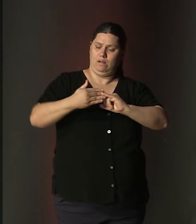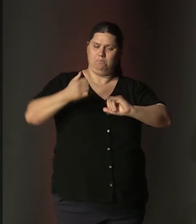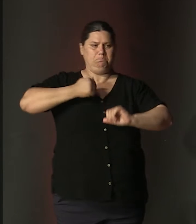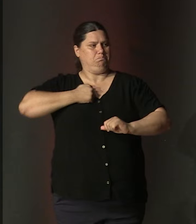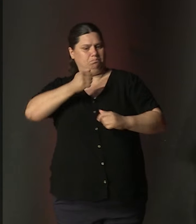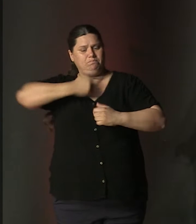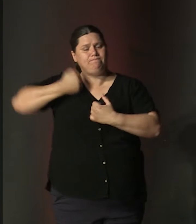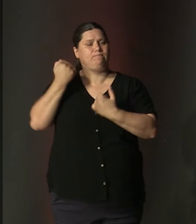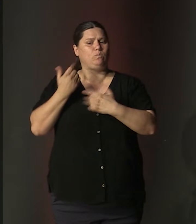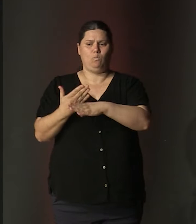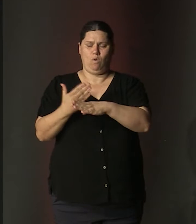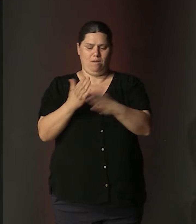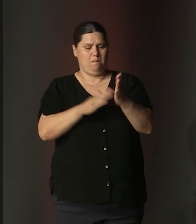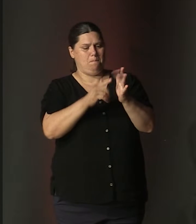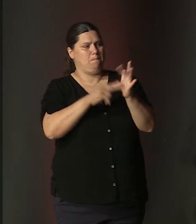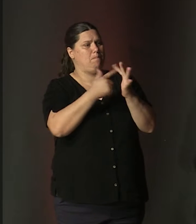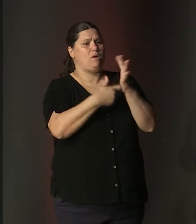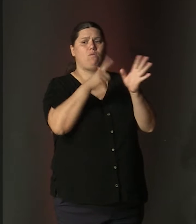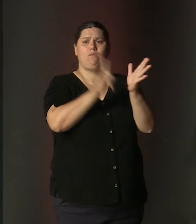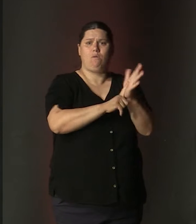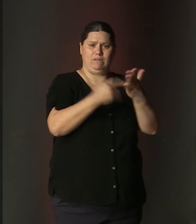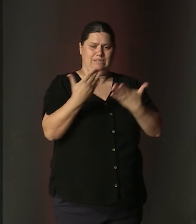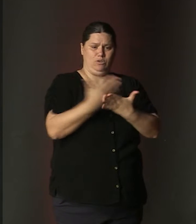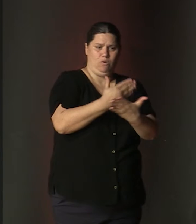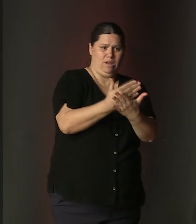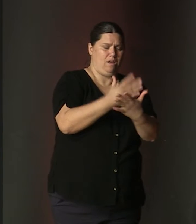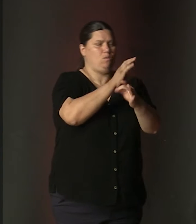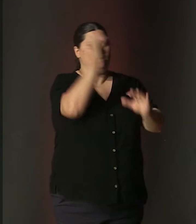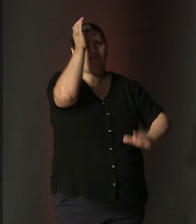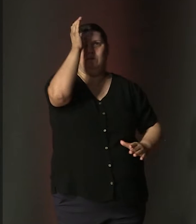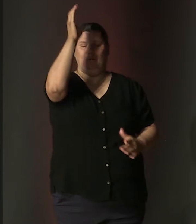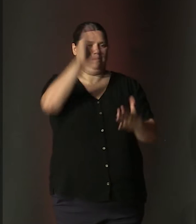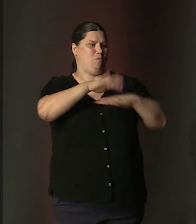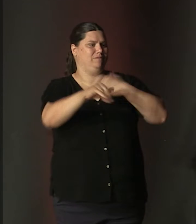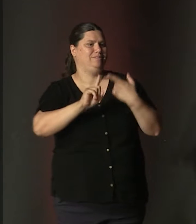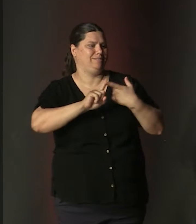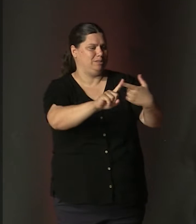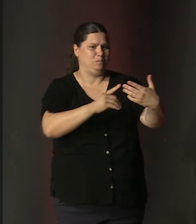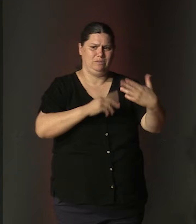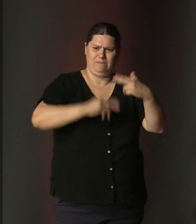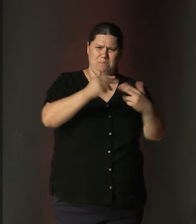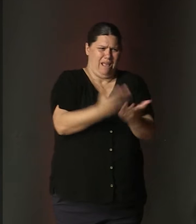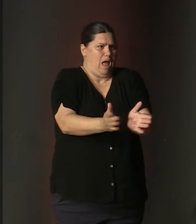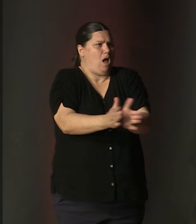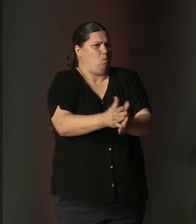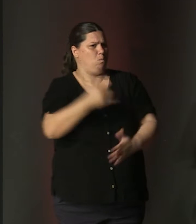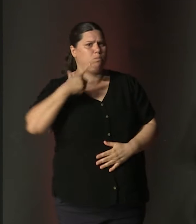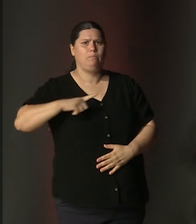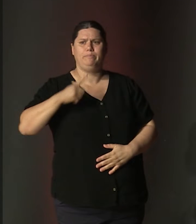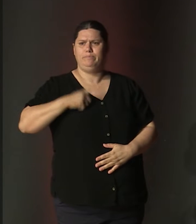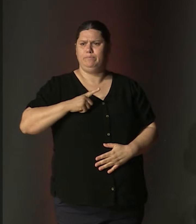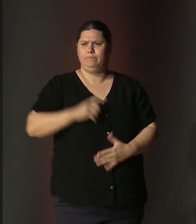Until our work, mineral security was not even a concept in sustainable development. How could this